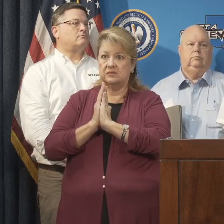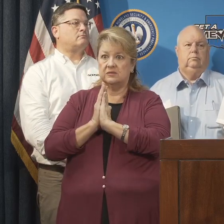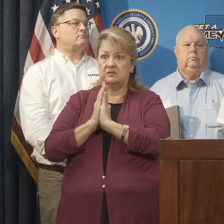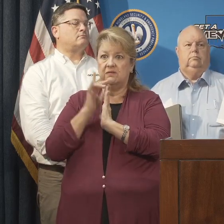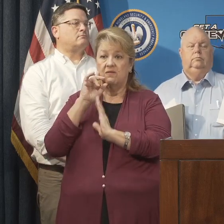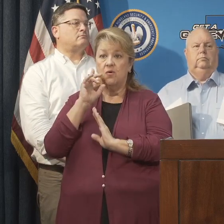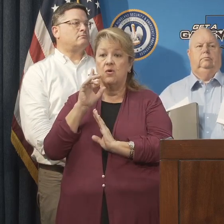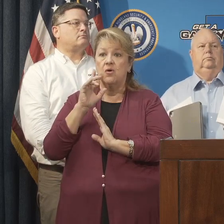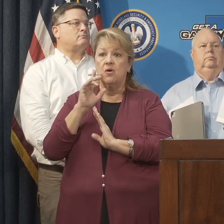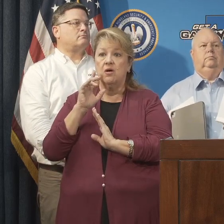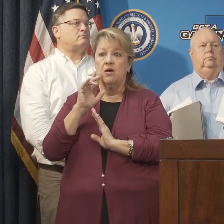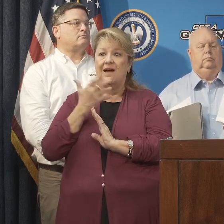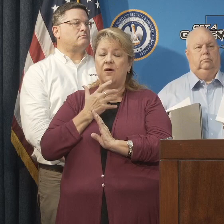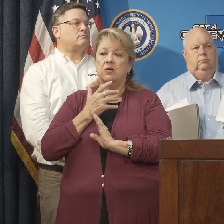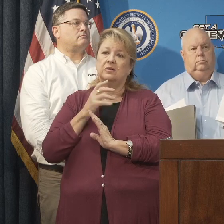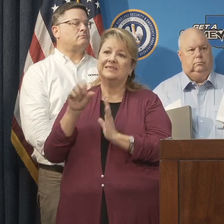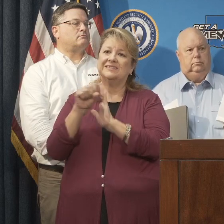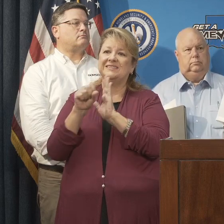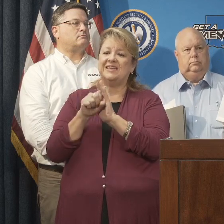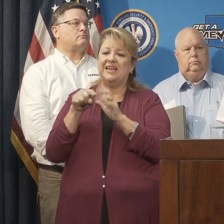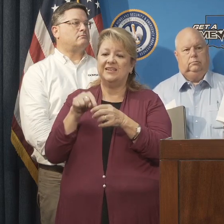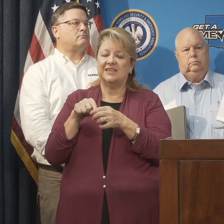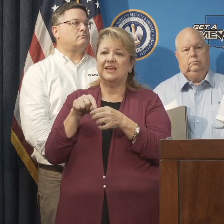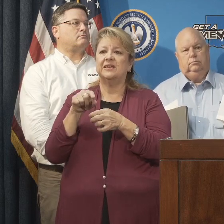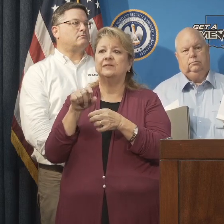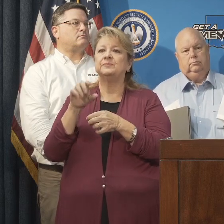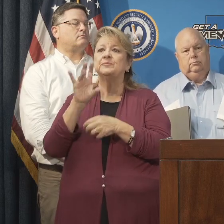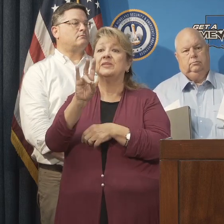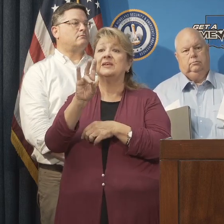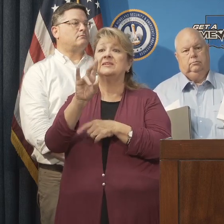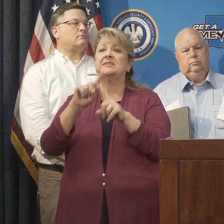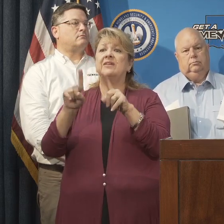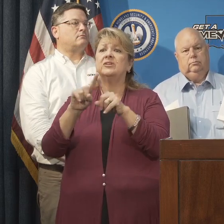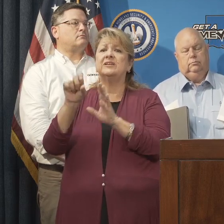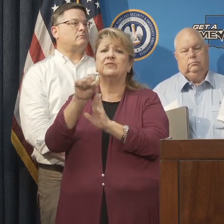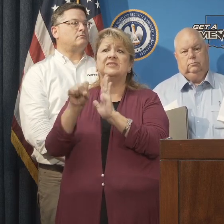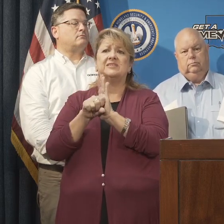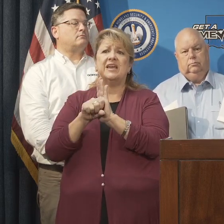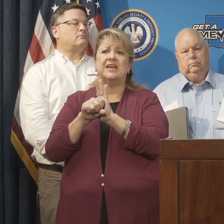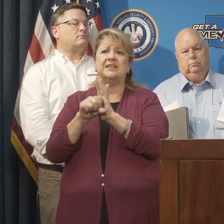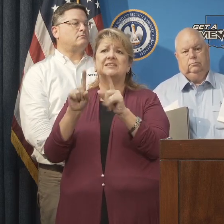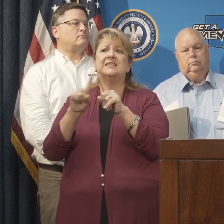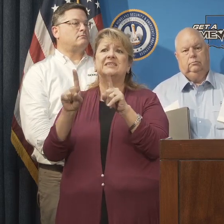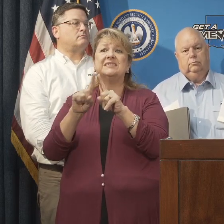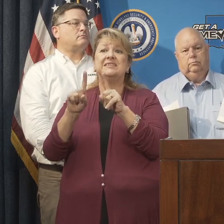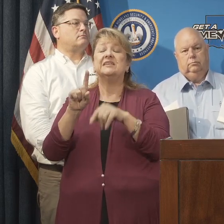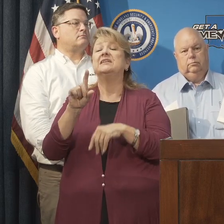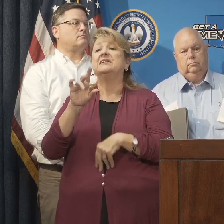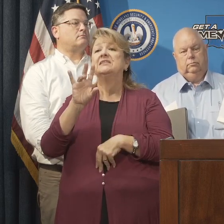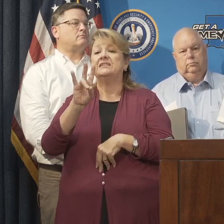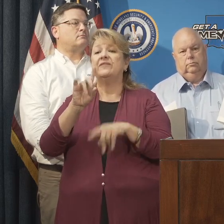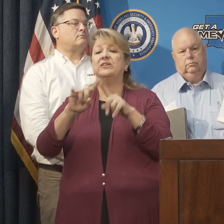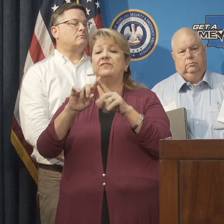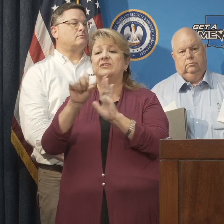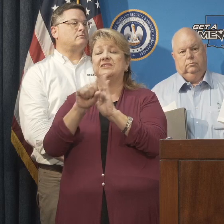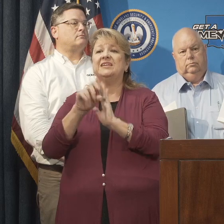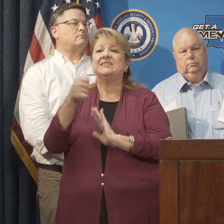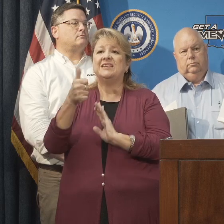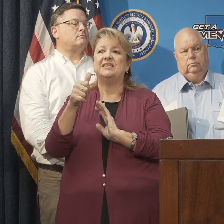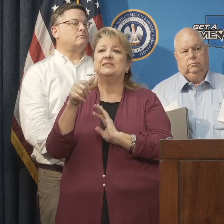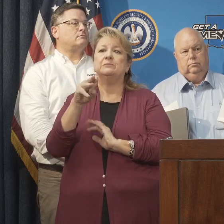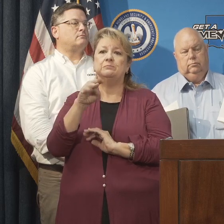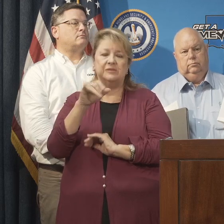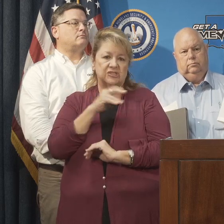other states, we have people from 7 states on 10 different missions, but those states are Texas, Oklahoma,